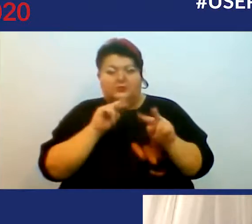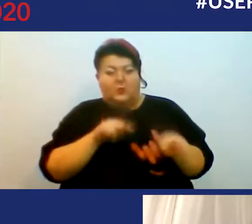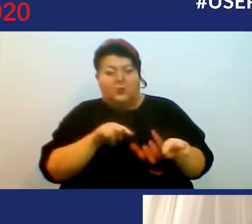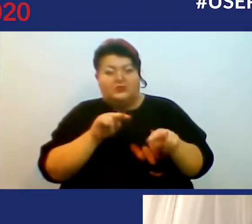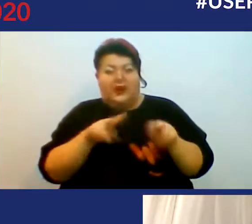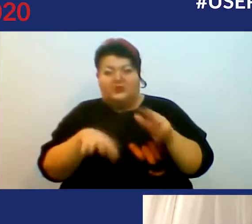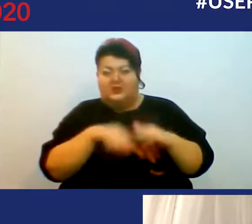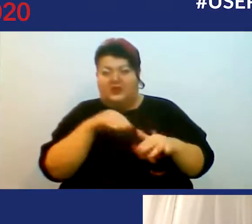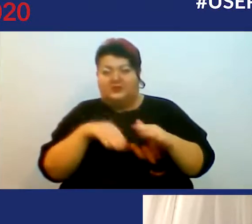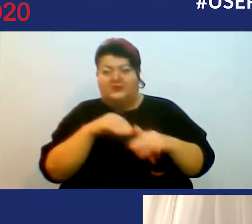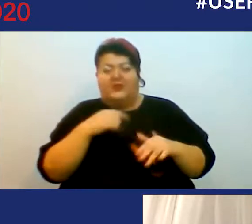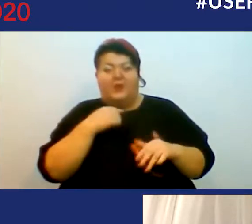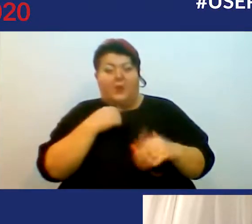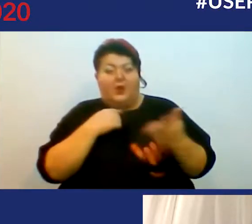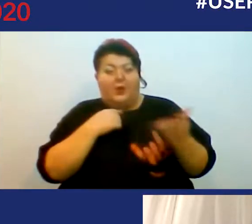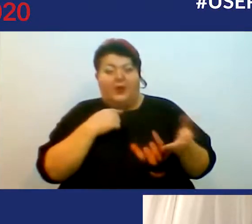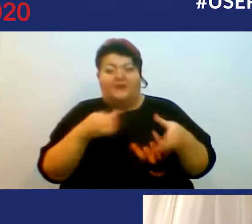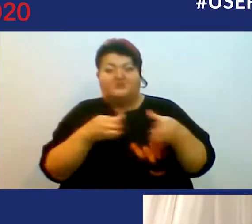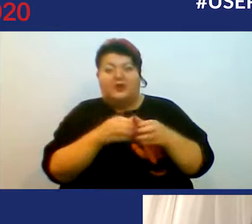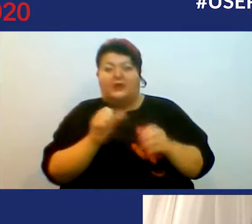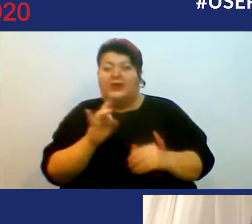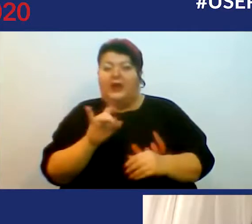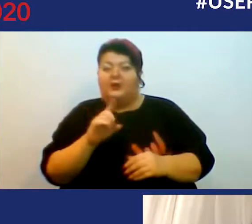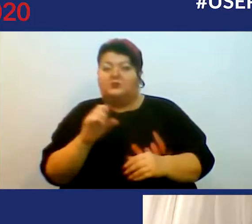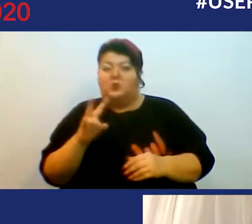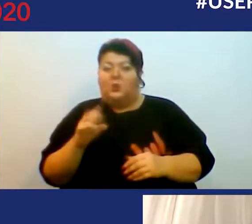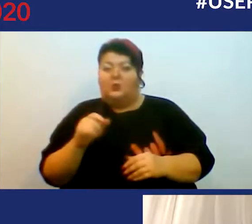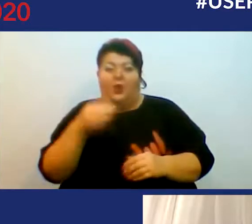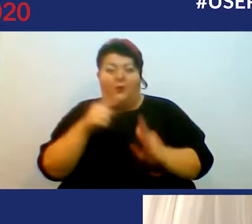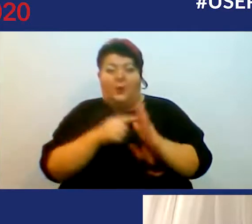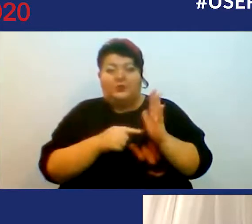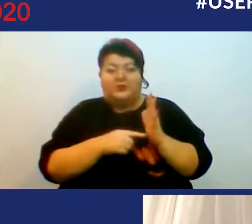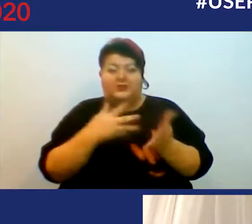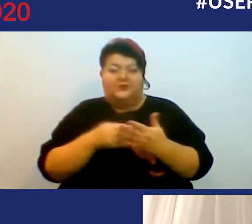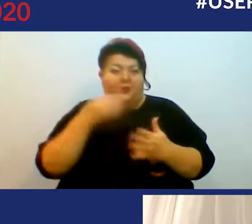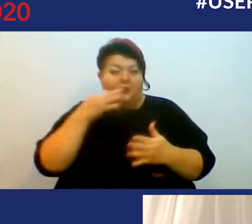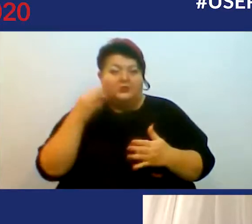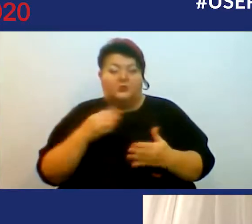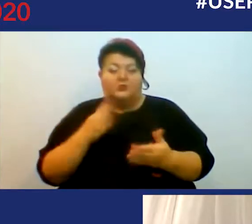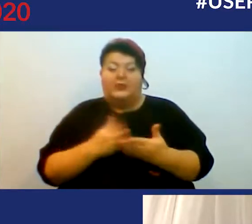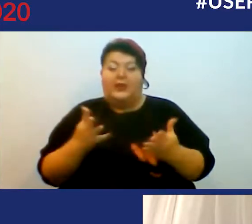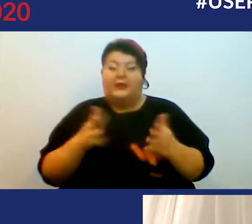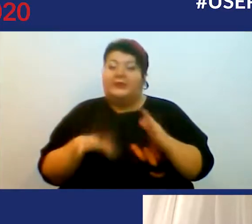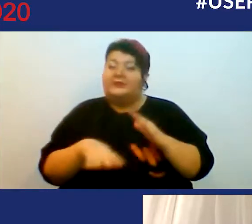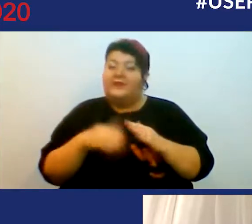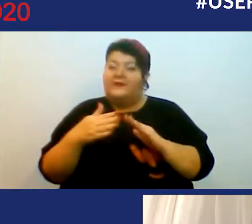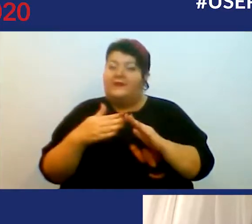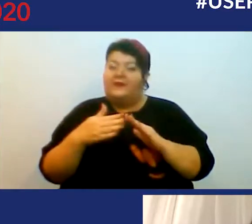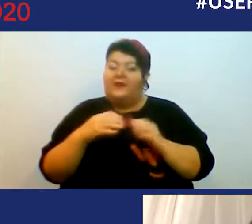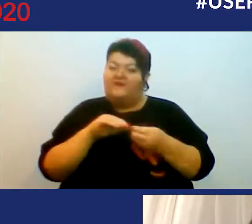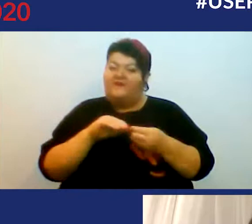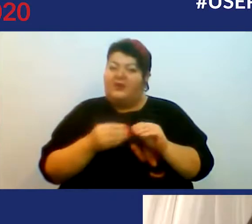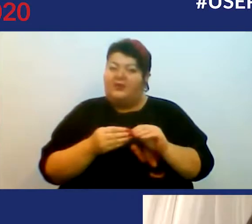bit about what that experience has been like and what are some of the challenges? Yeah, it's